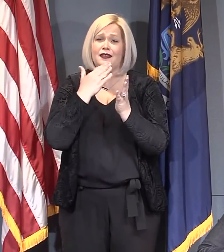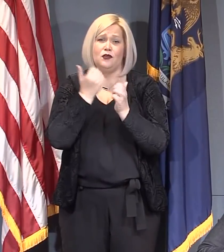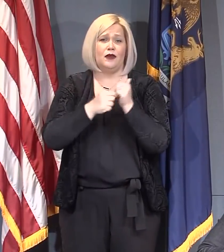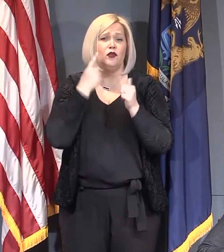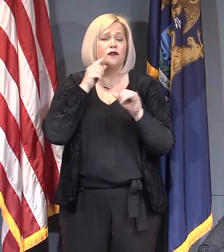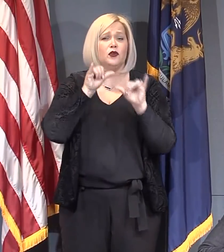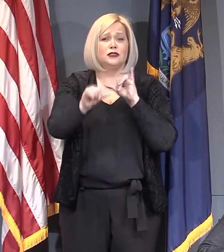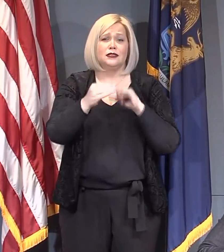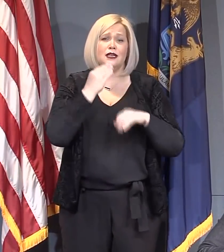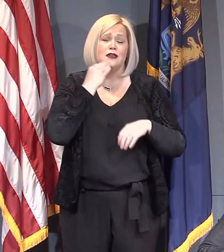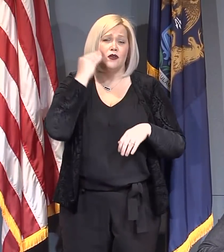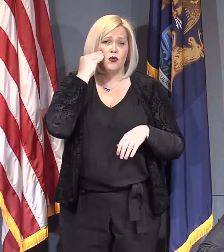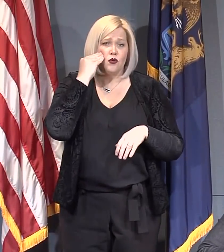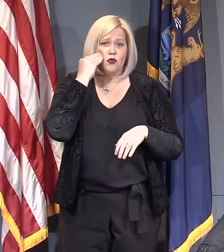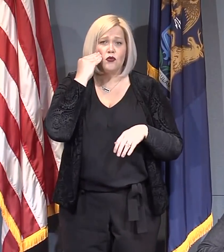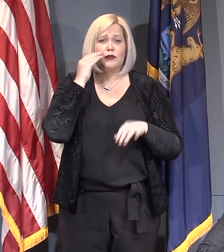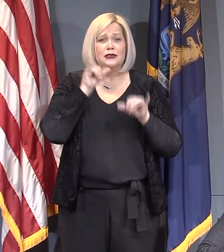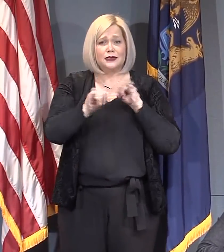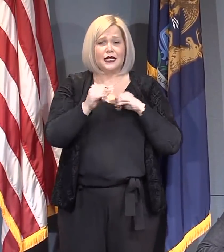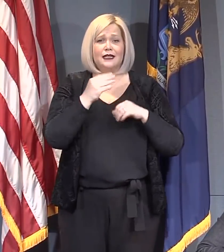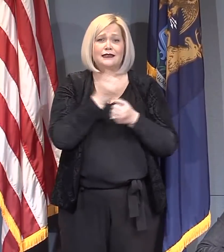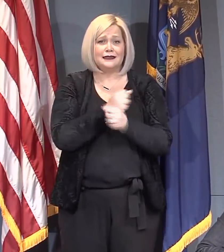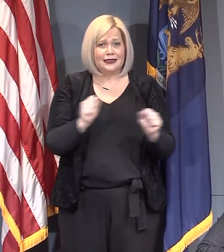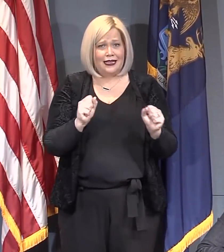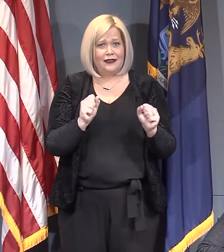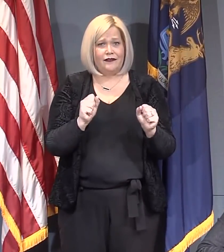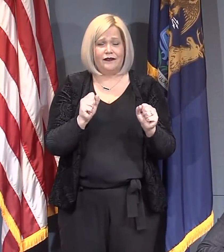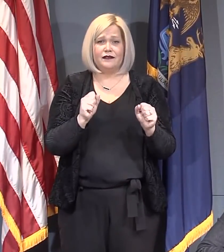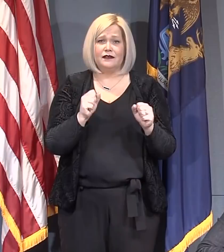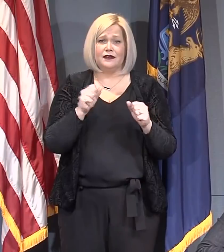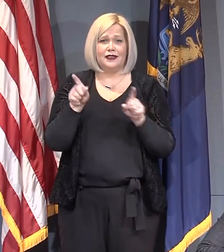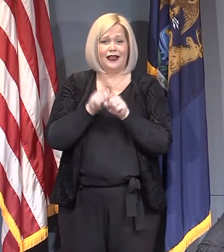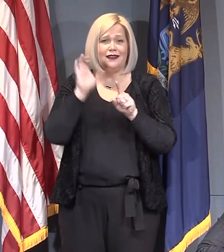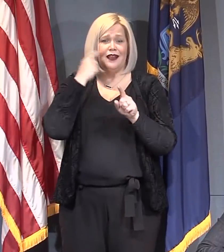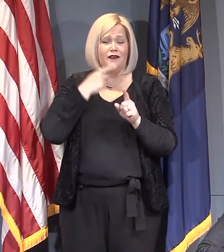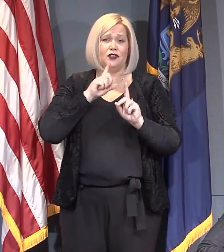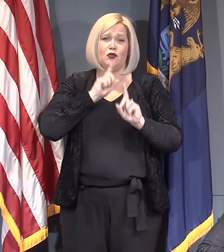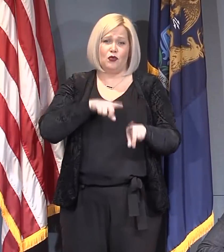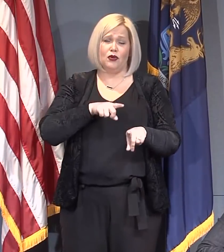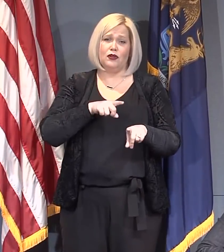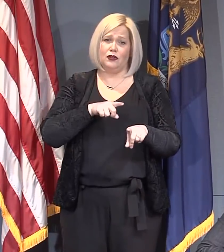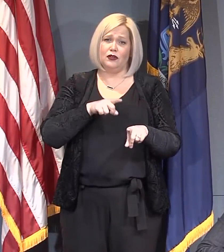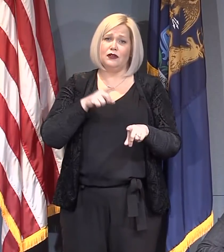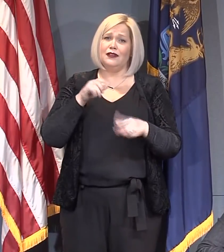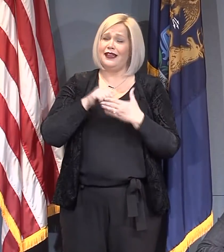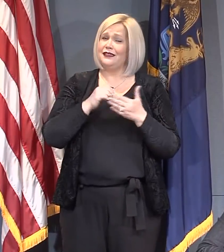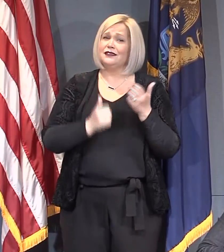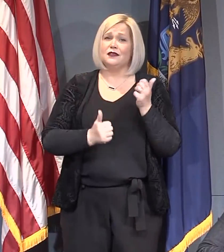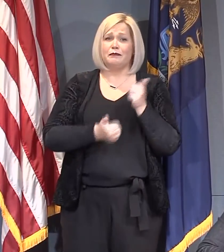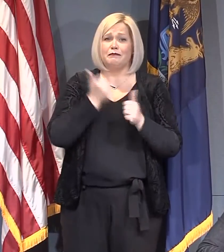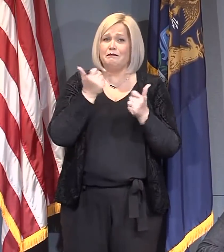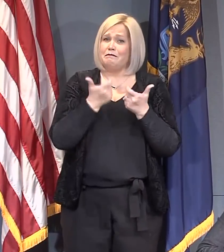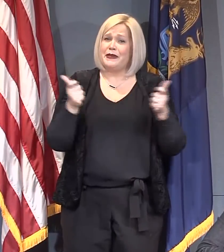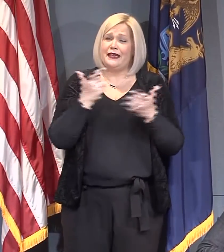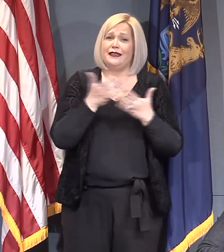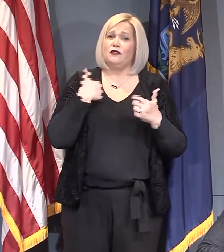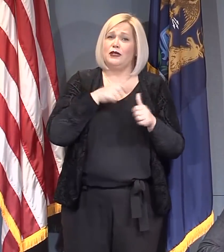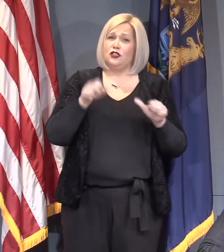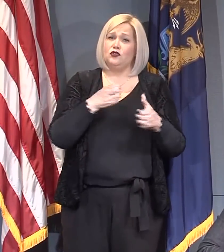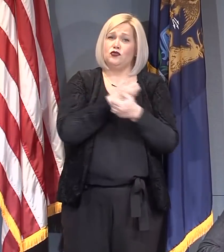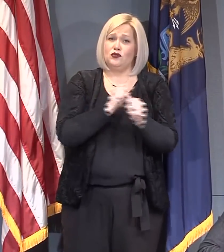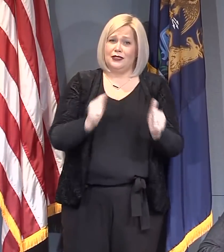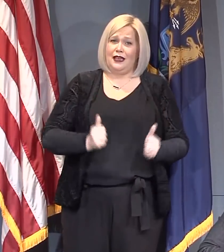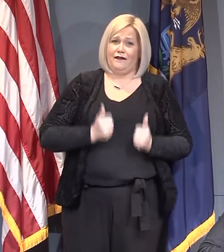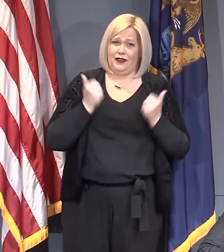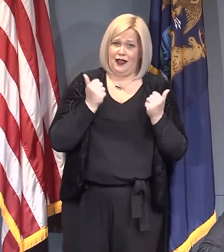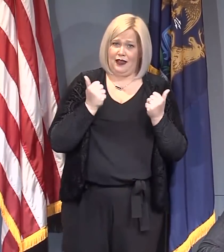order. It's working, and it's the most important thing we can all do to keep Michiganders safe and to save lives. And I turn it